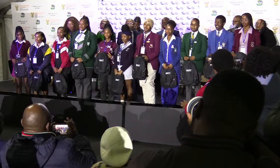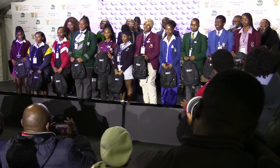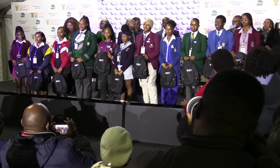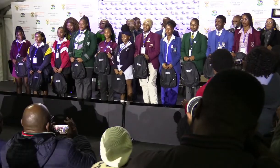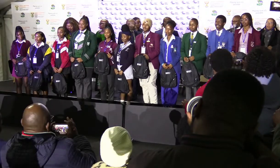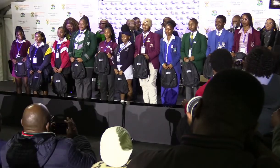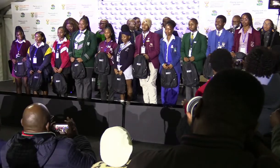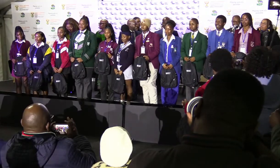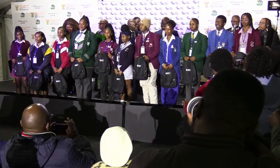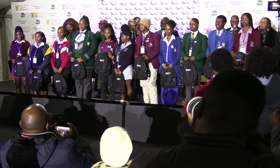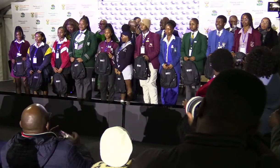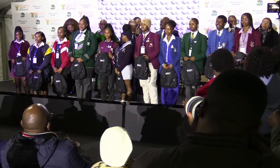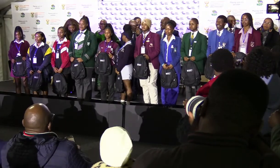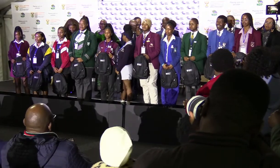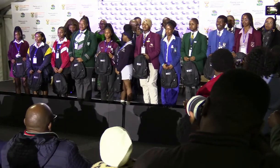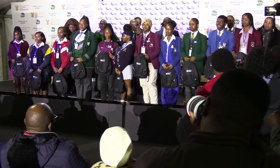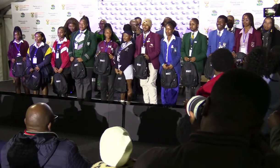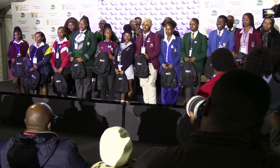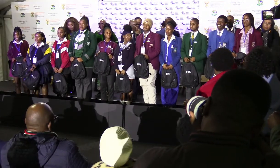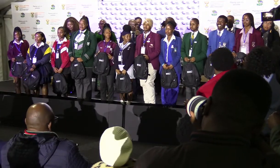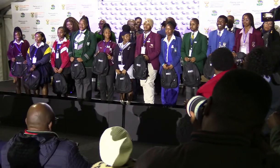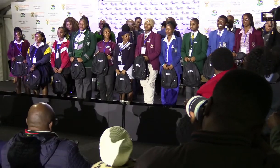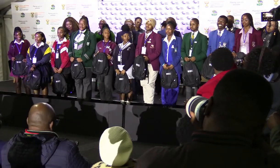Shake, guys. Yeah.